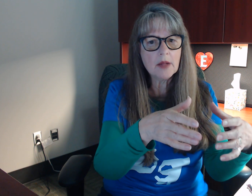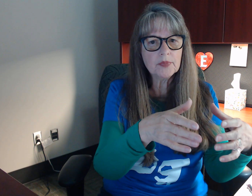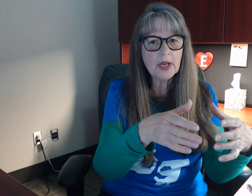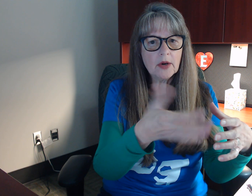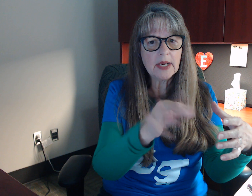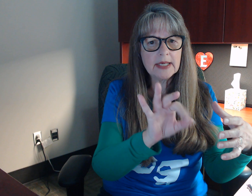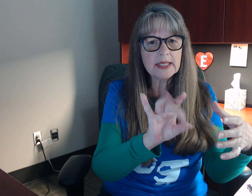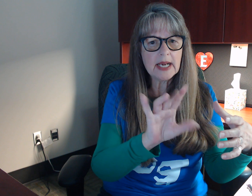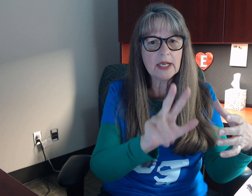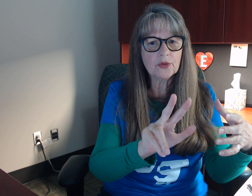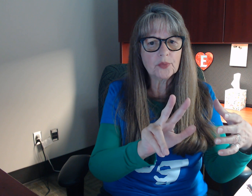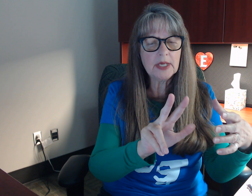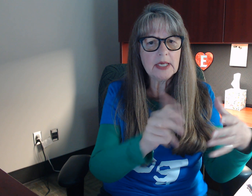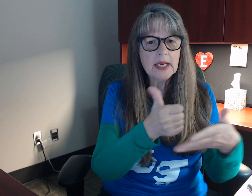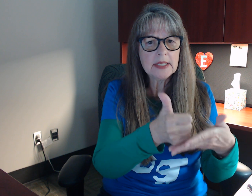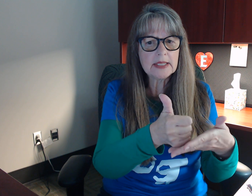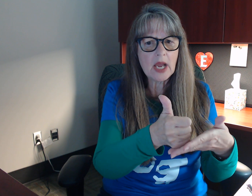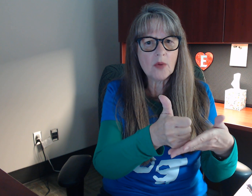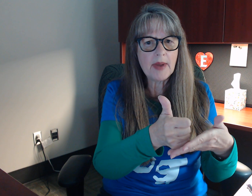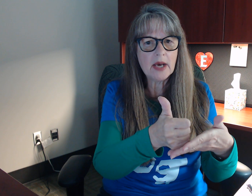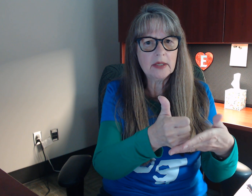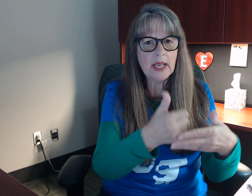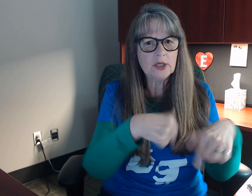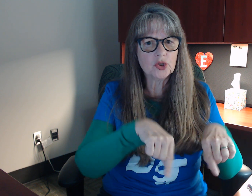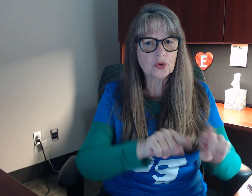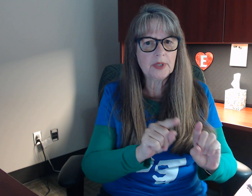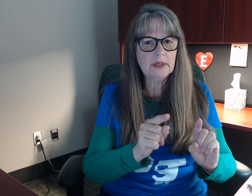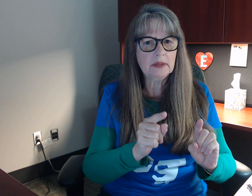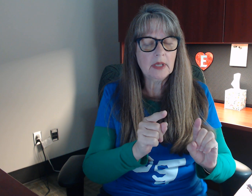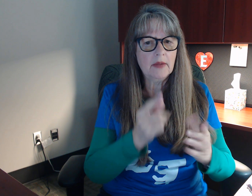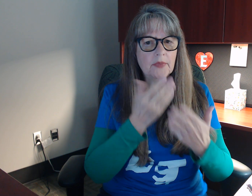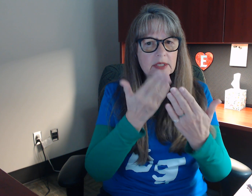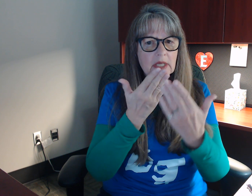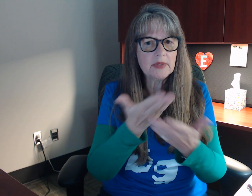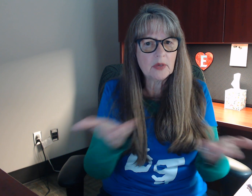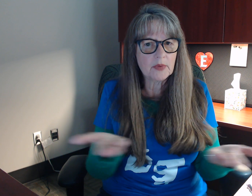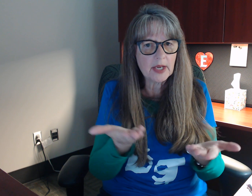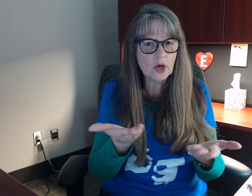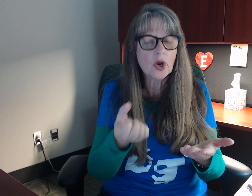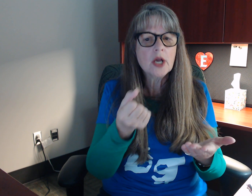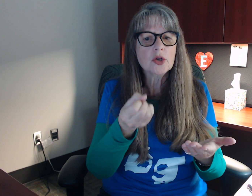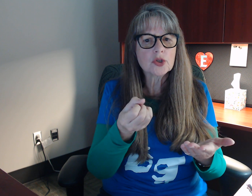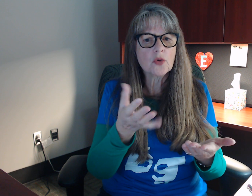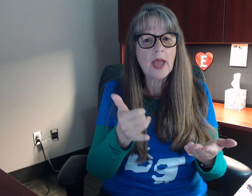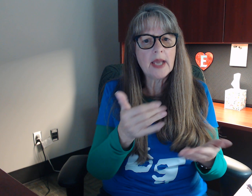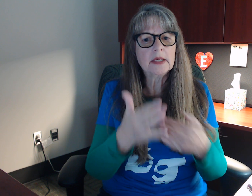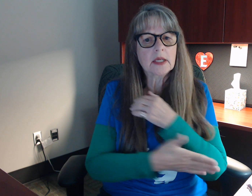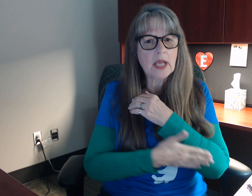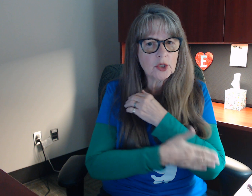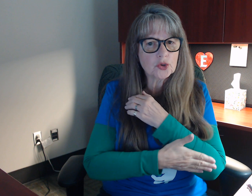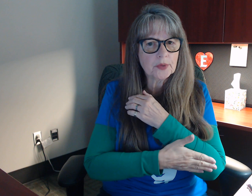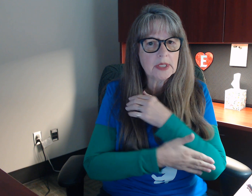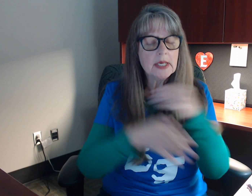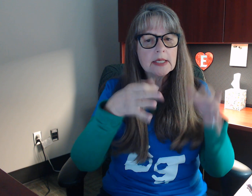there in 1983 to help out, and during Thanksgiving they were there, so that country decided